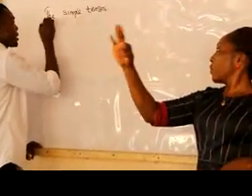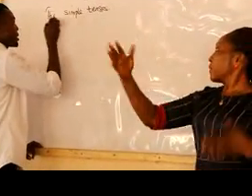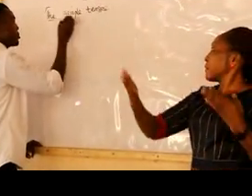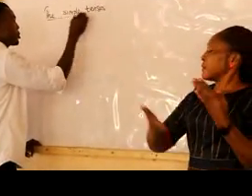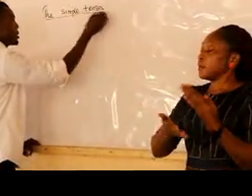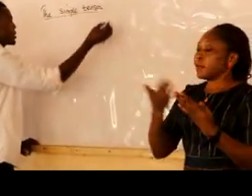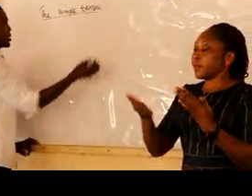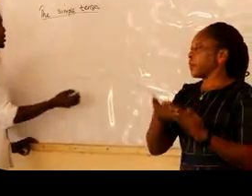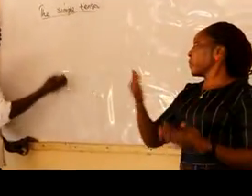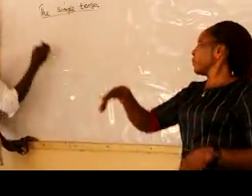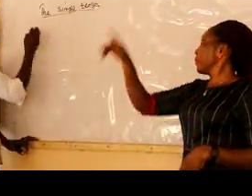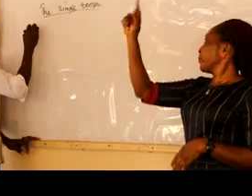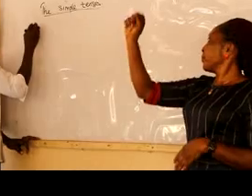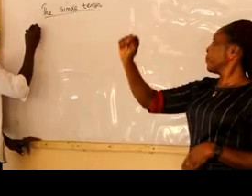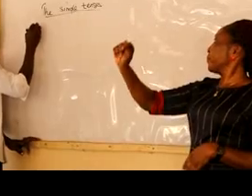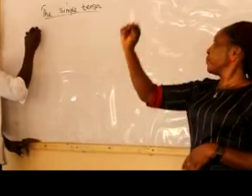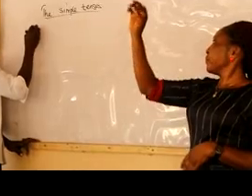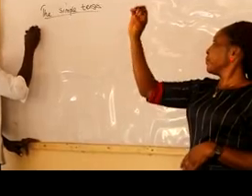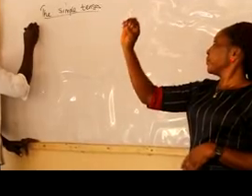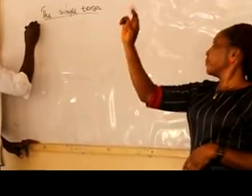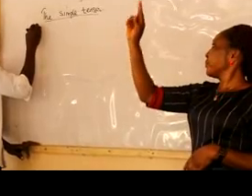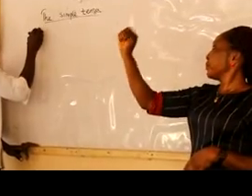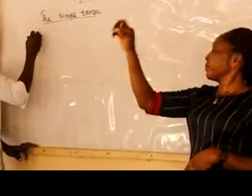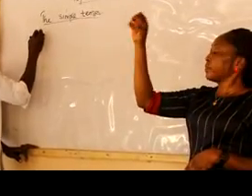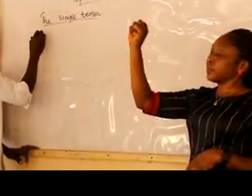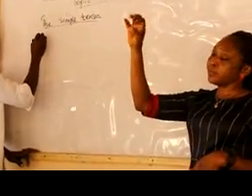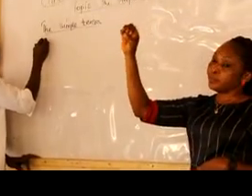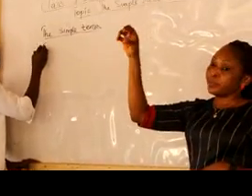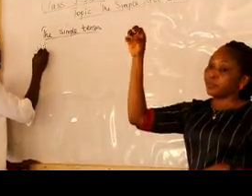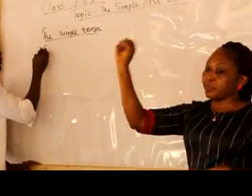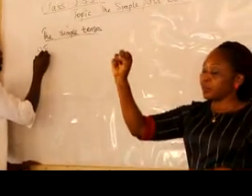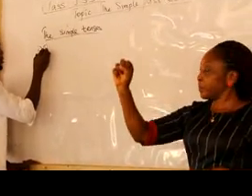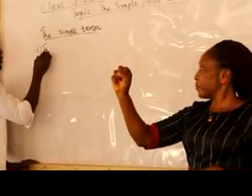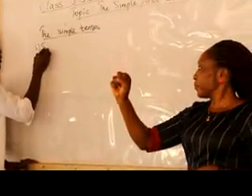and under the simple tenses we have